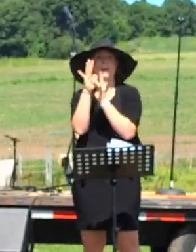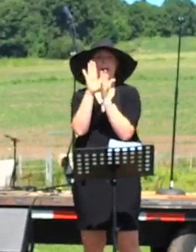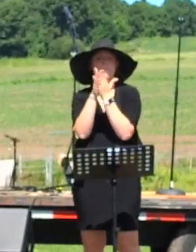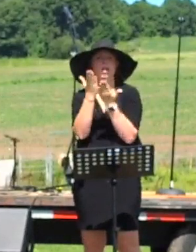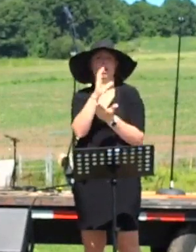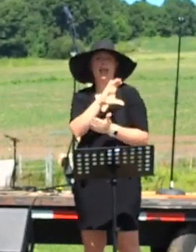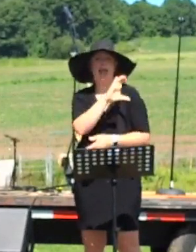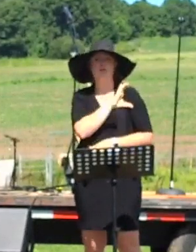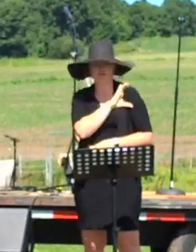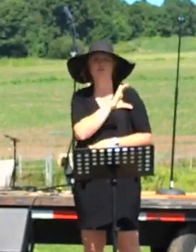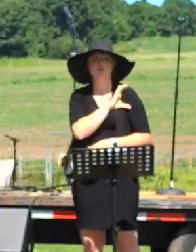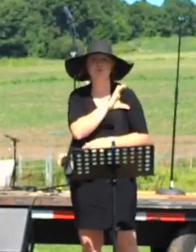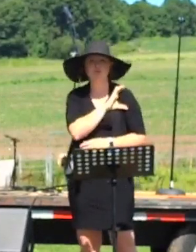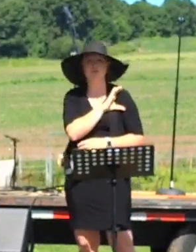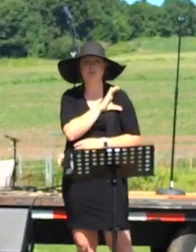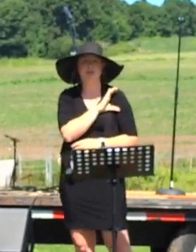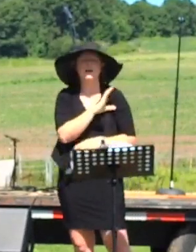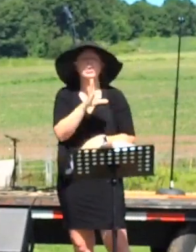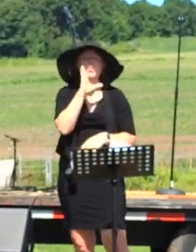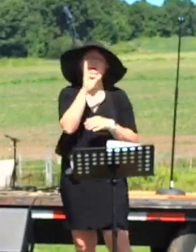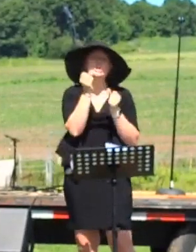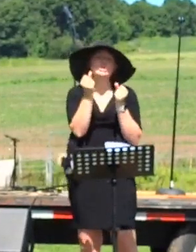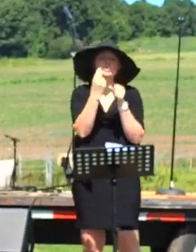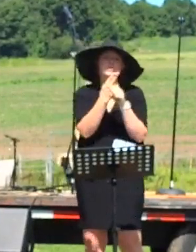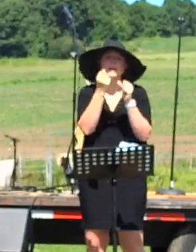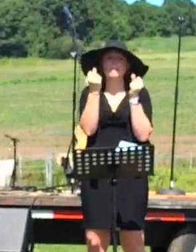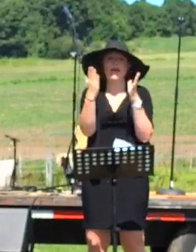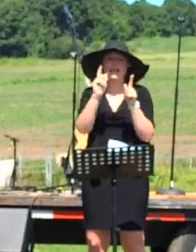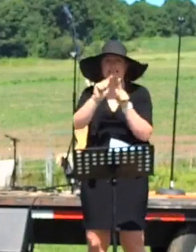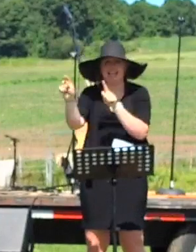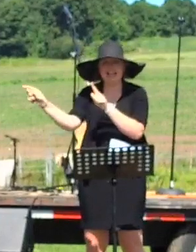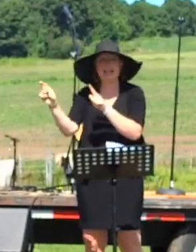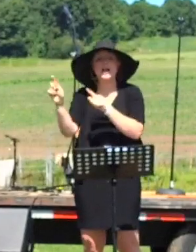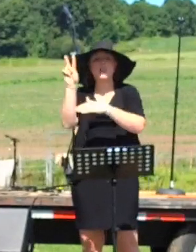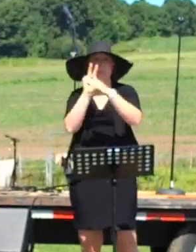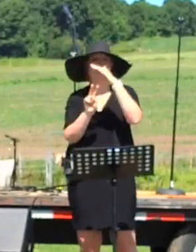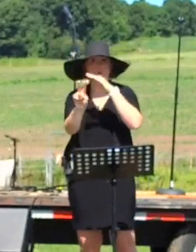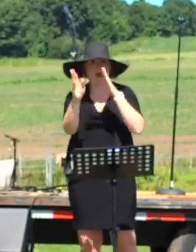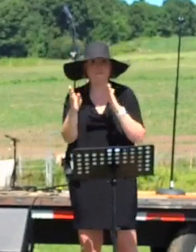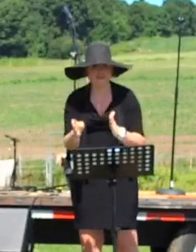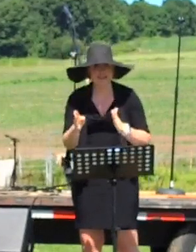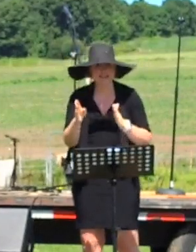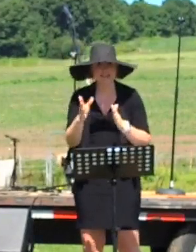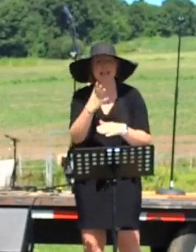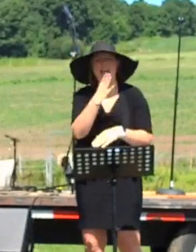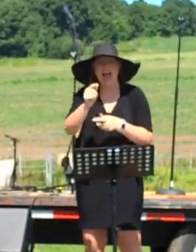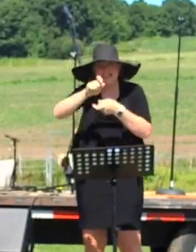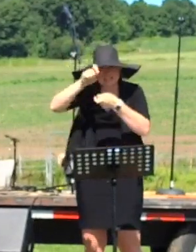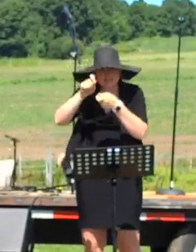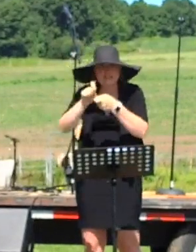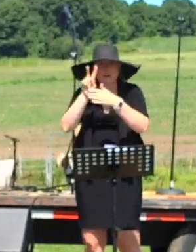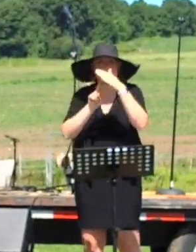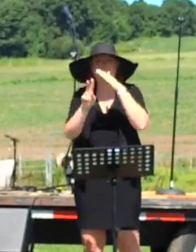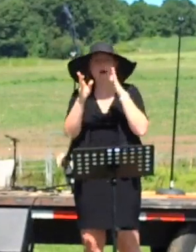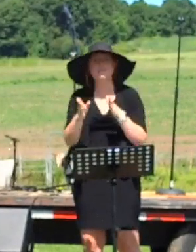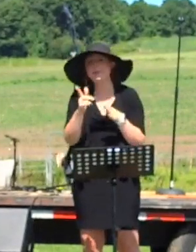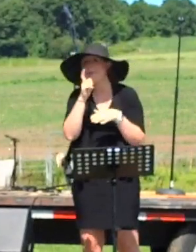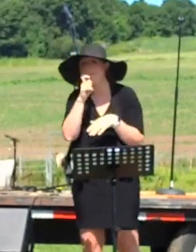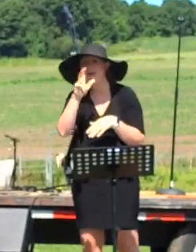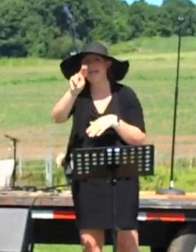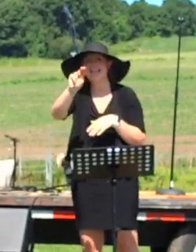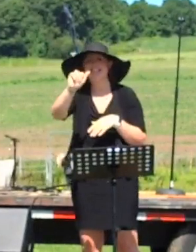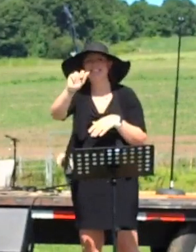time through a category of people, God's prophets, and a specific prophet, and that's going to be